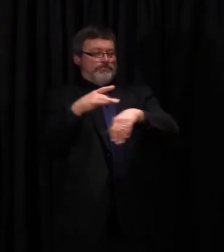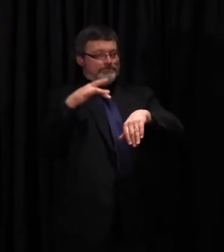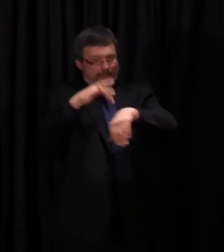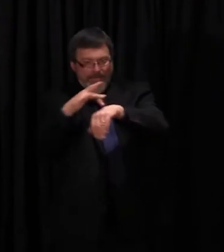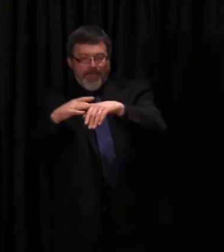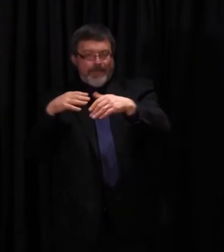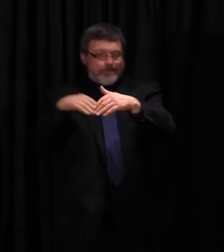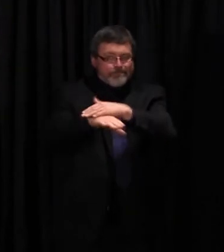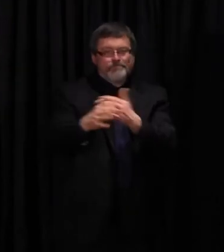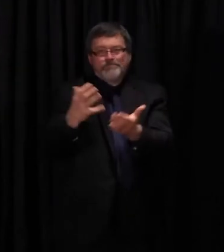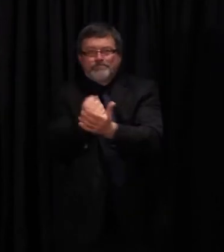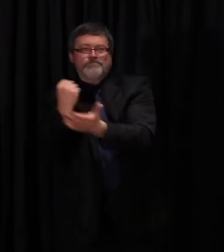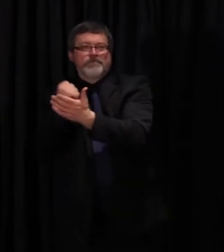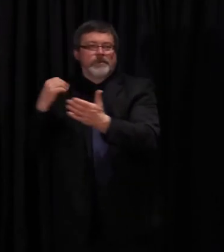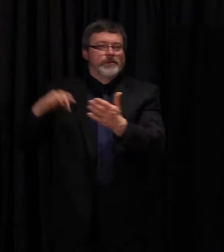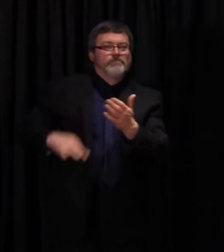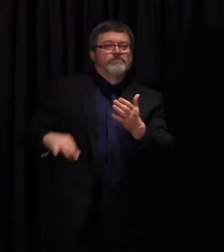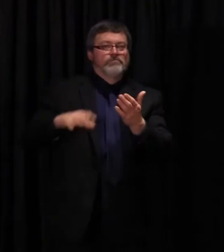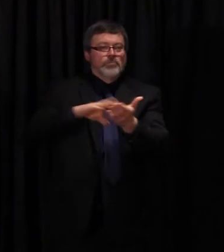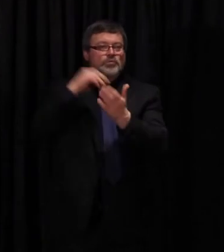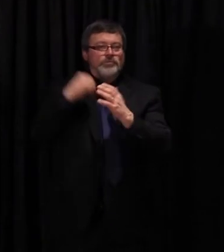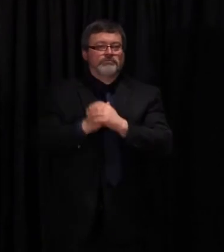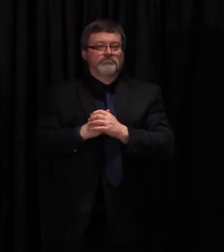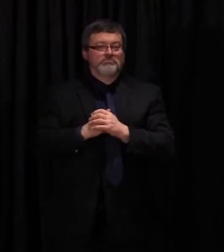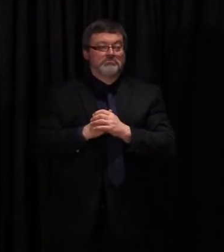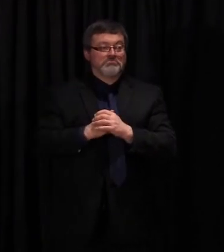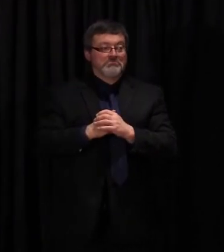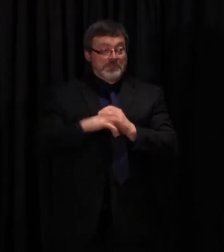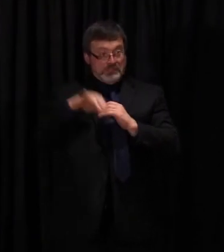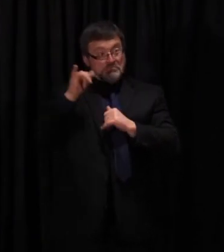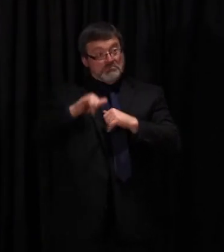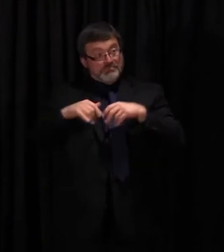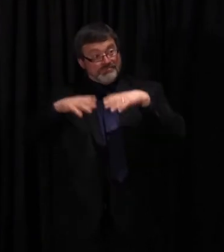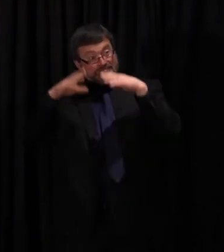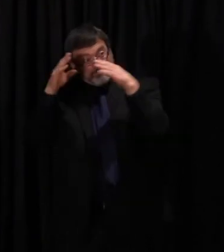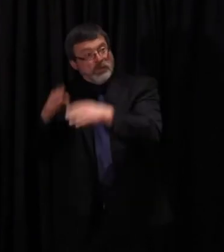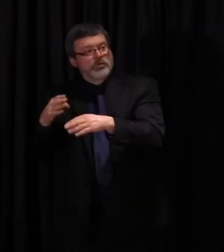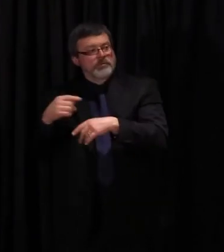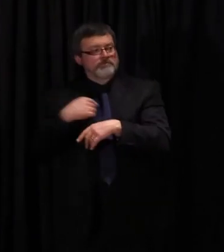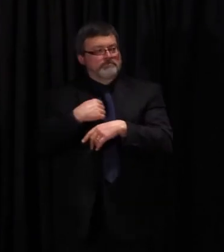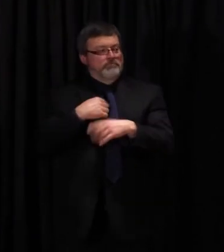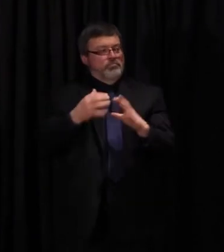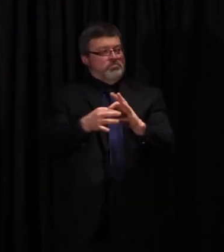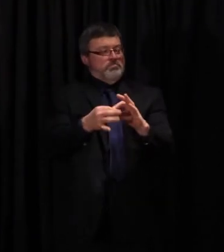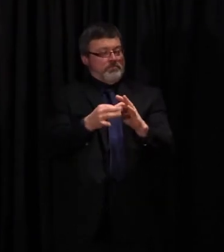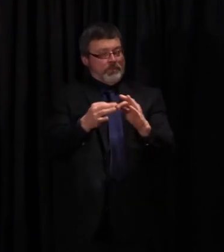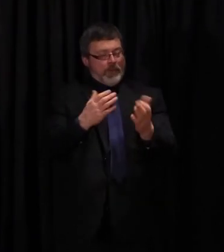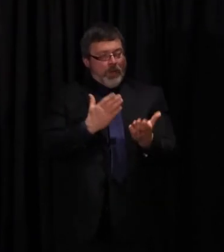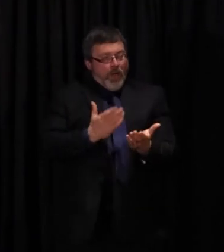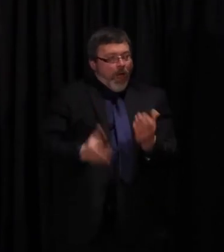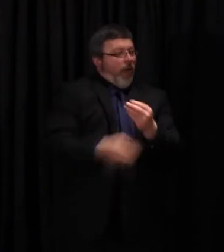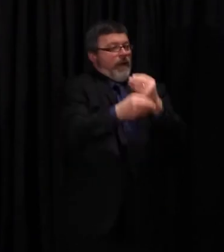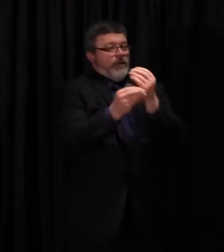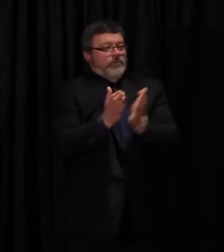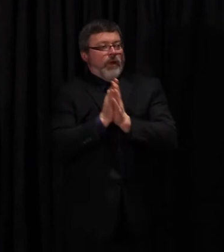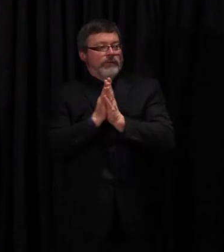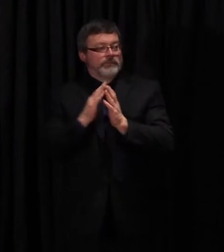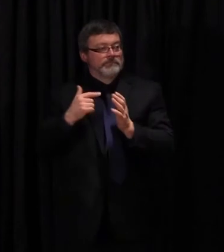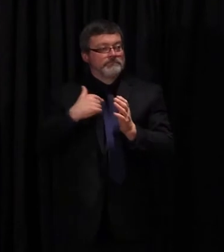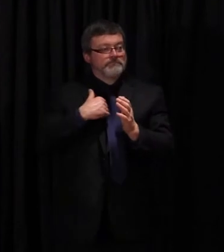And alongside this focus, 2 years ago at my request, we started down a path toward